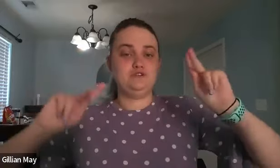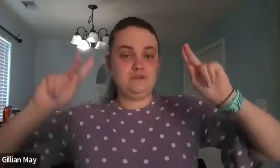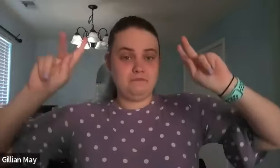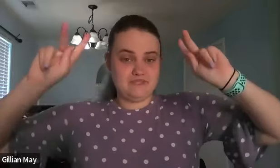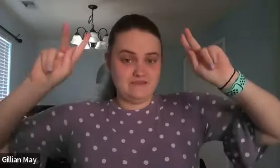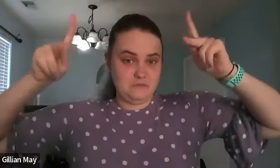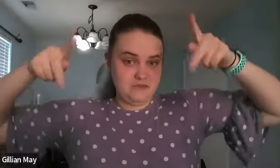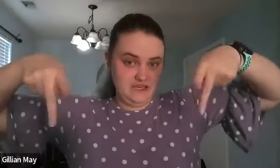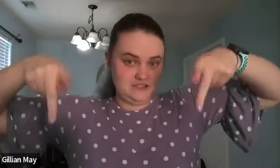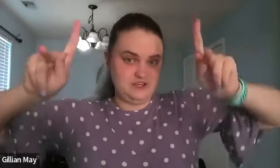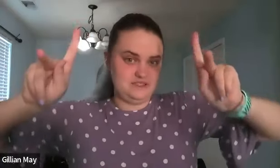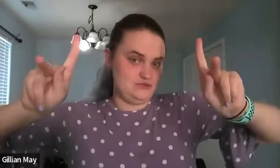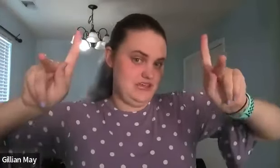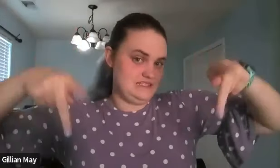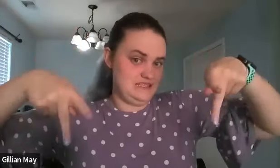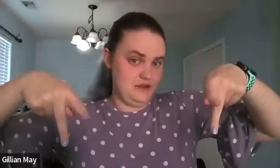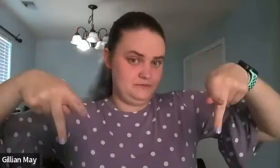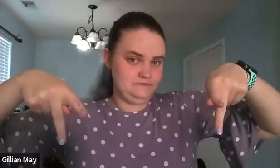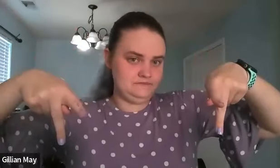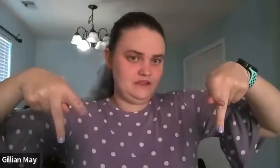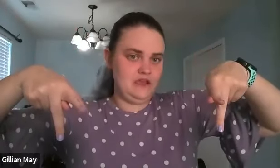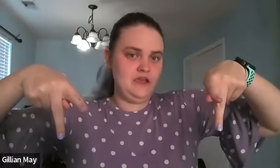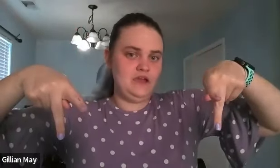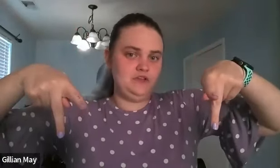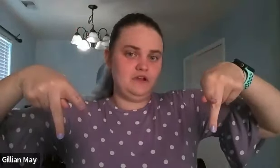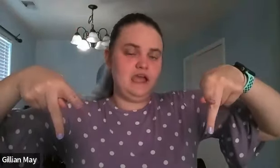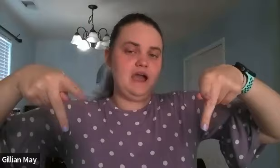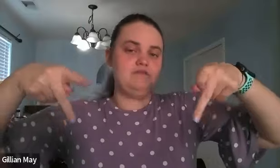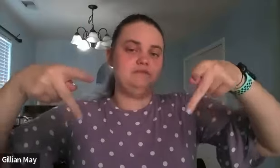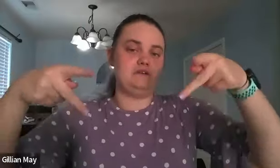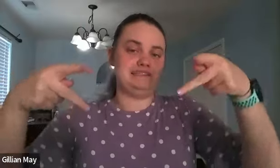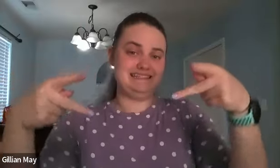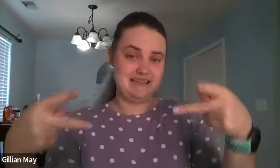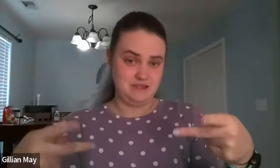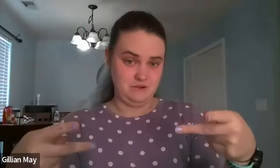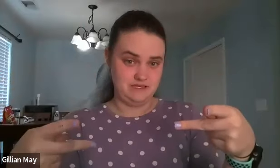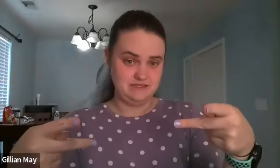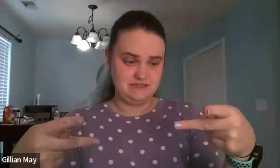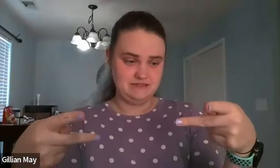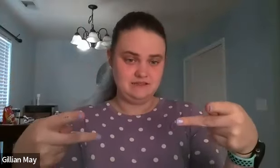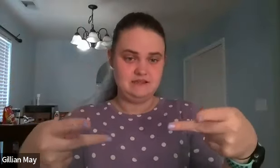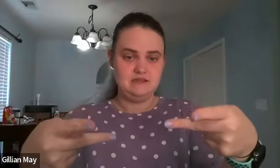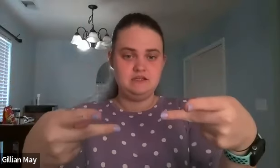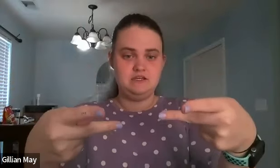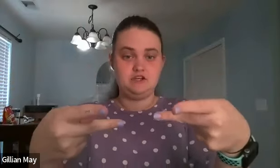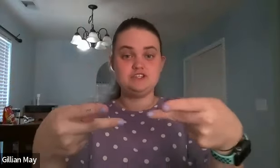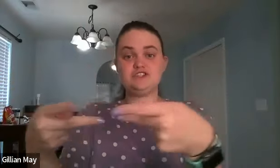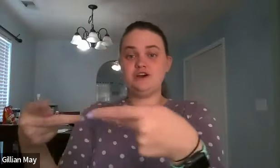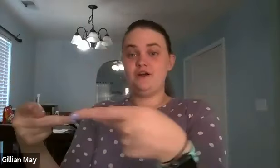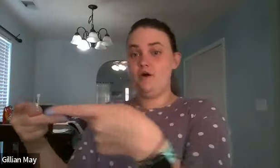the sign for P. So, you know, it's those K's and down. You're going to have them now sideways. You're going to start